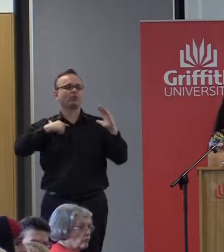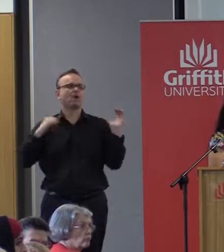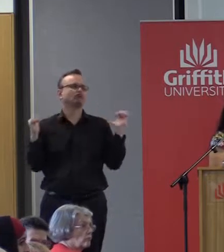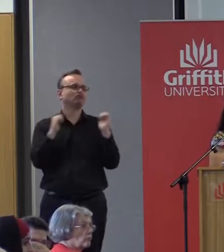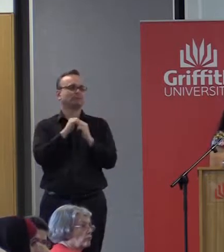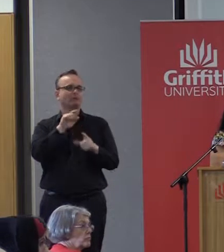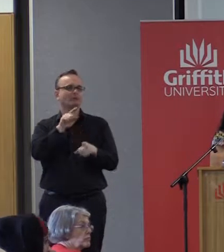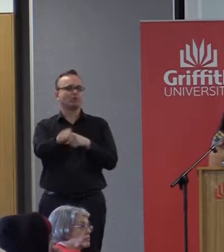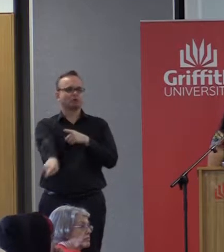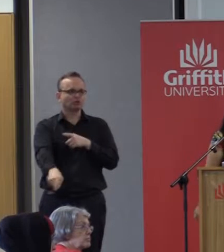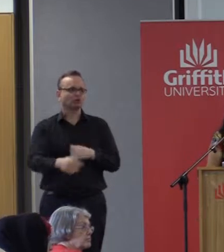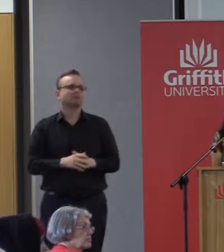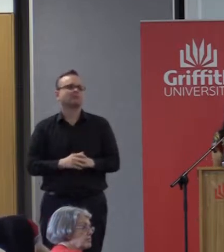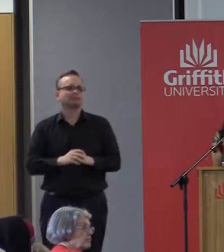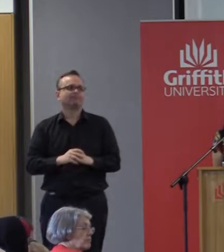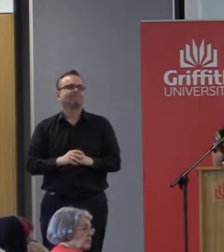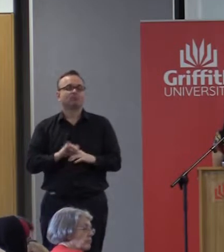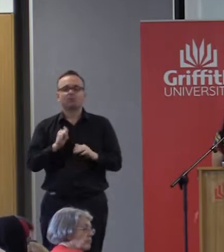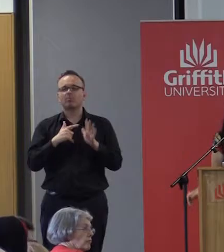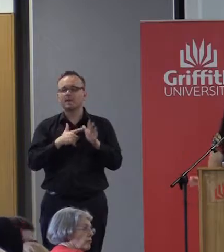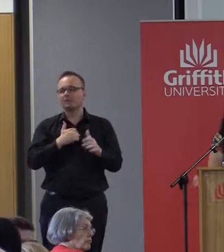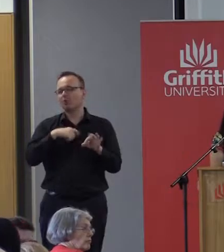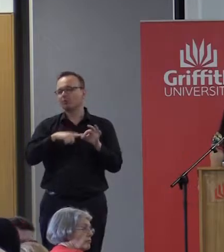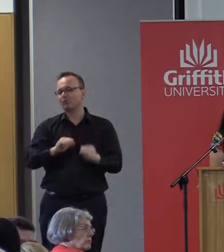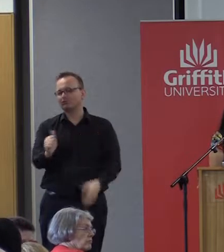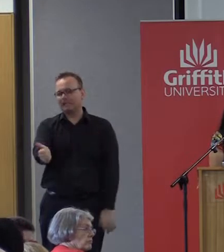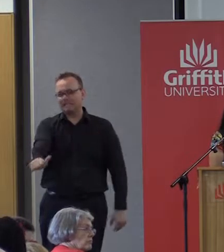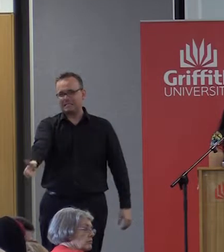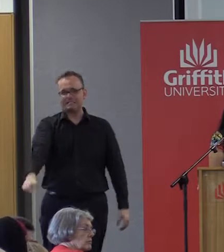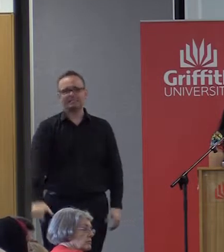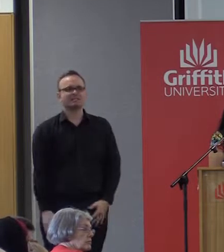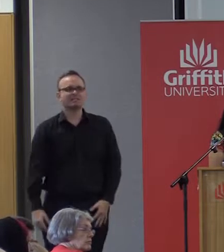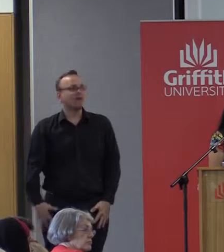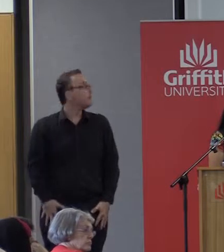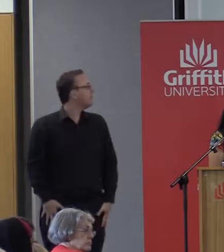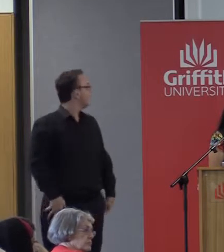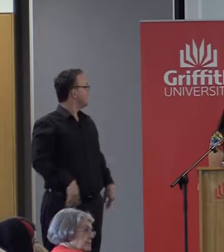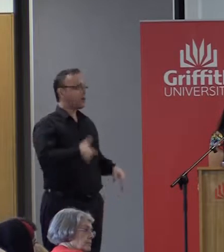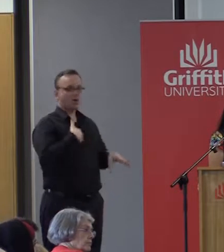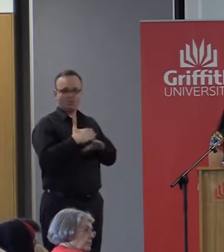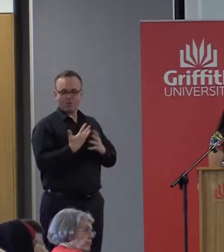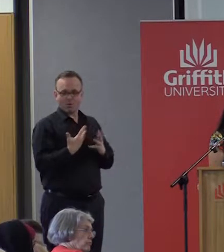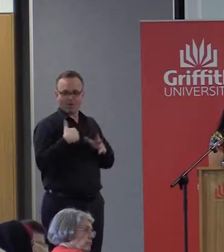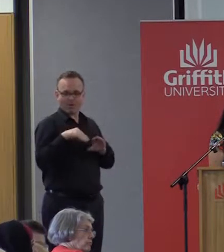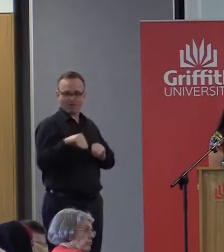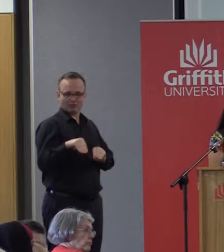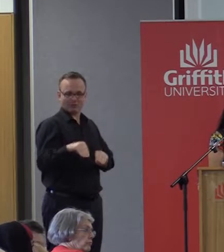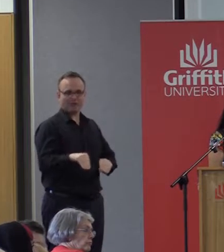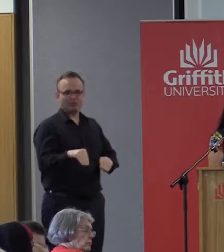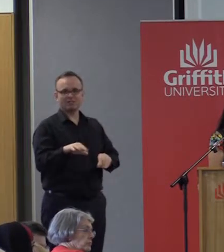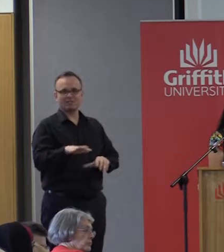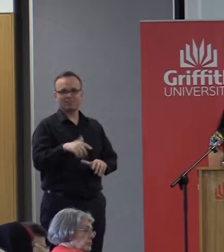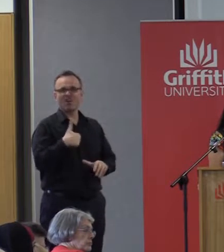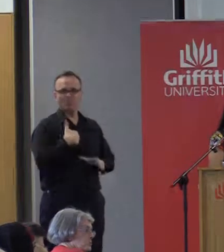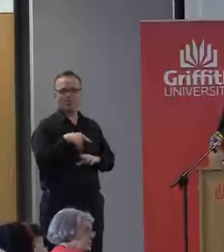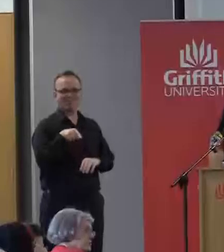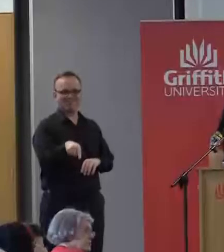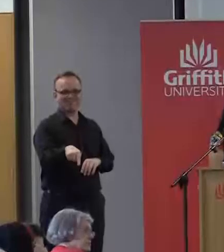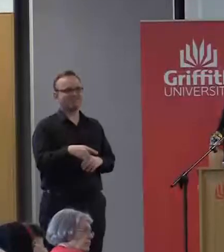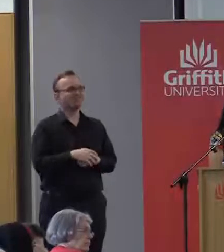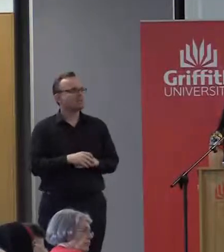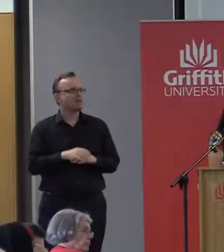and you've probably answered my question, but I'm going to ask it anyway. I work in the education sector with cold families